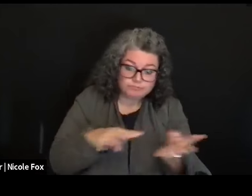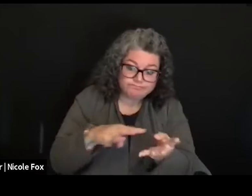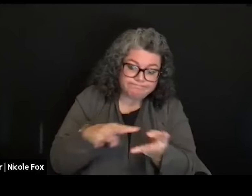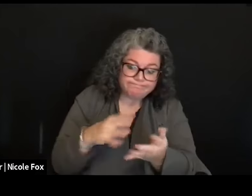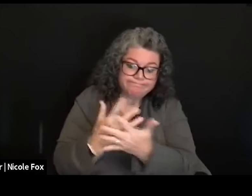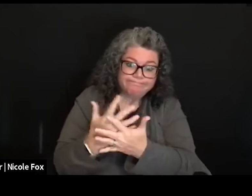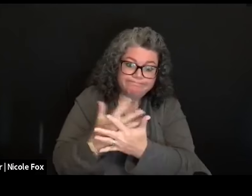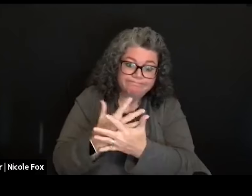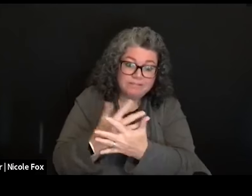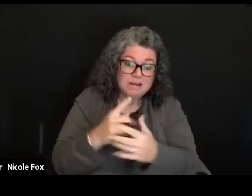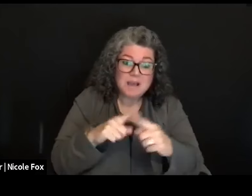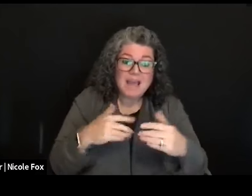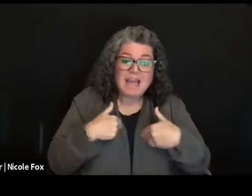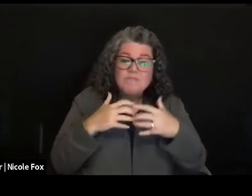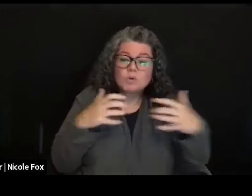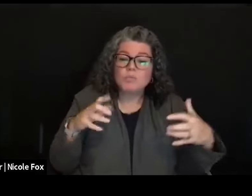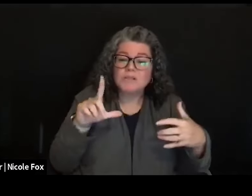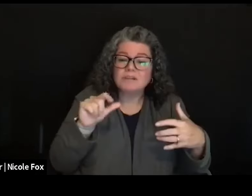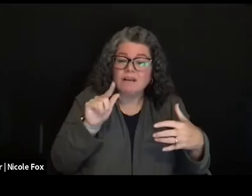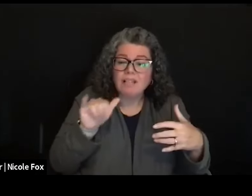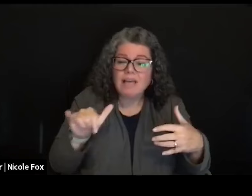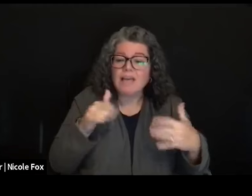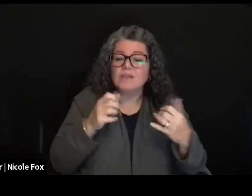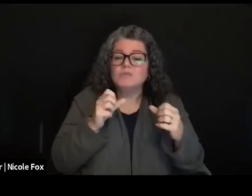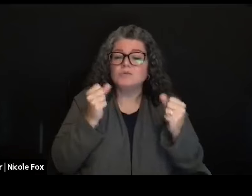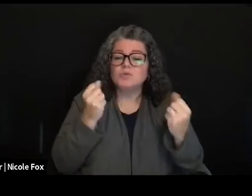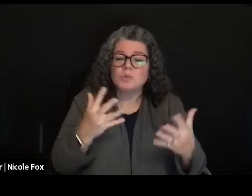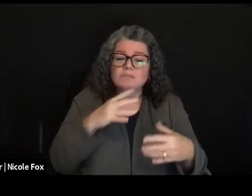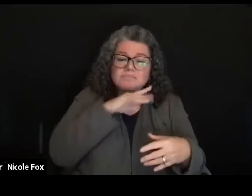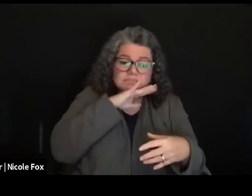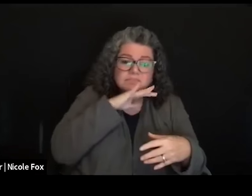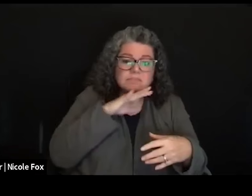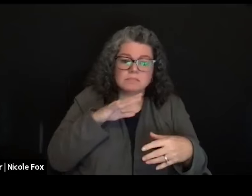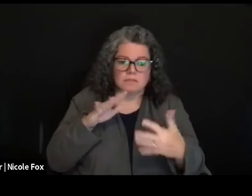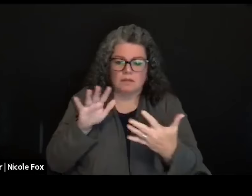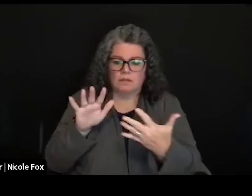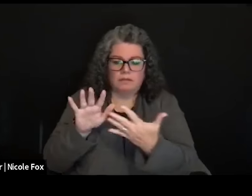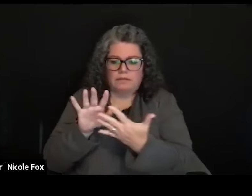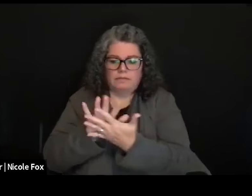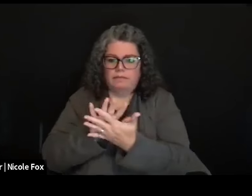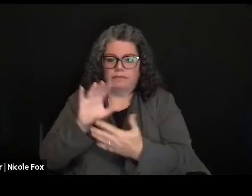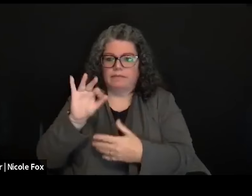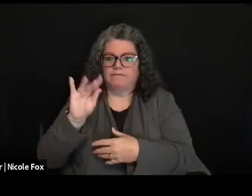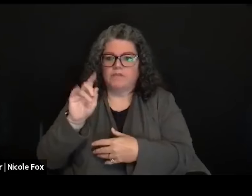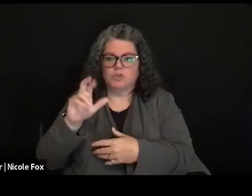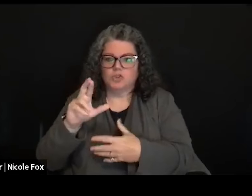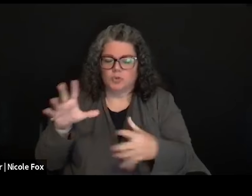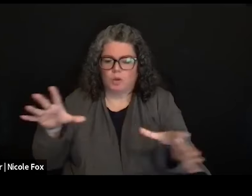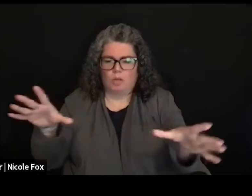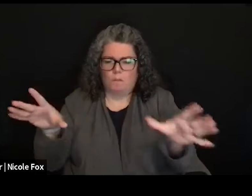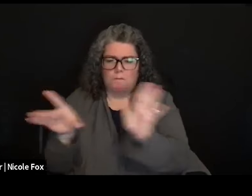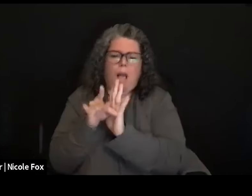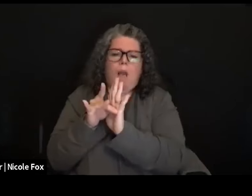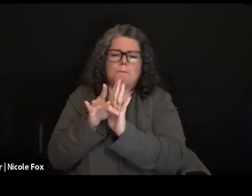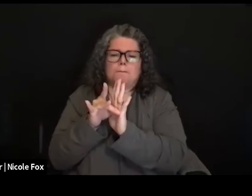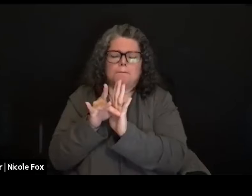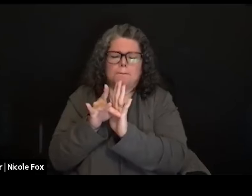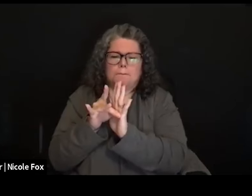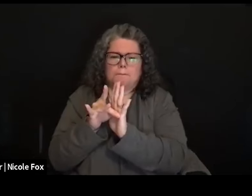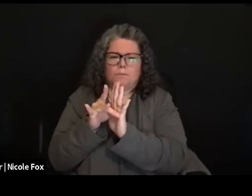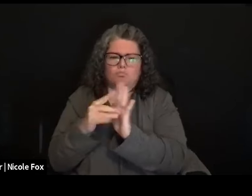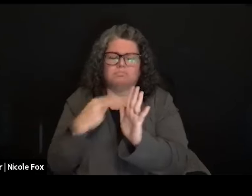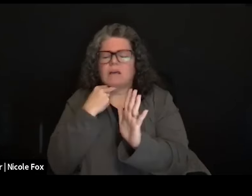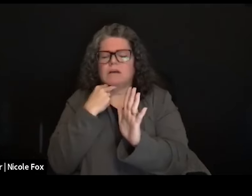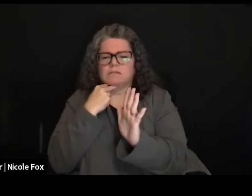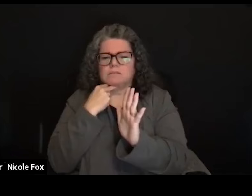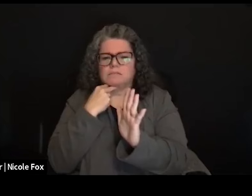too much sediment in it, it would damage our filters beyond repair and would add months to the restoration process.